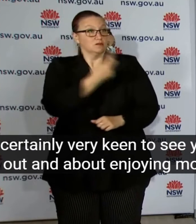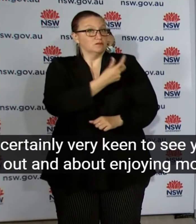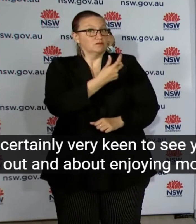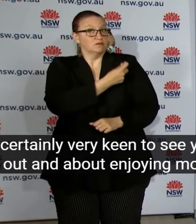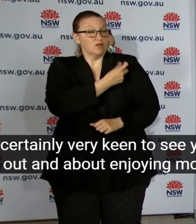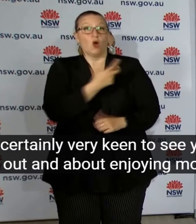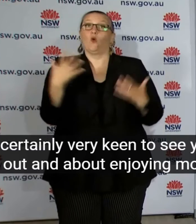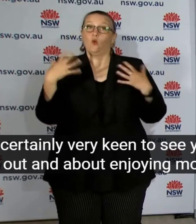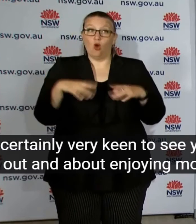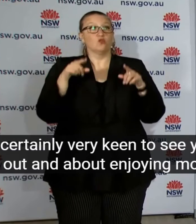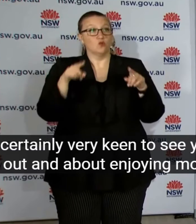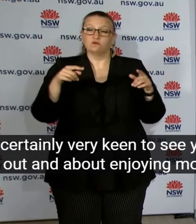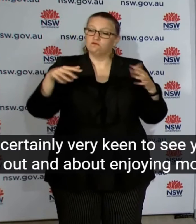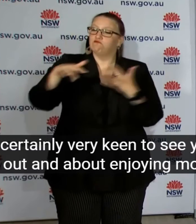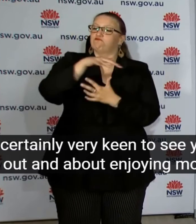used to have.